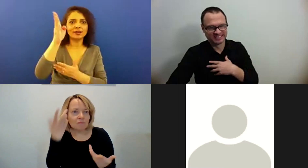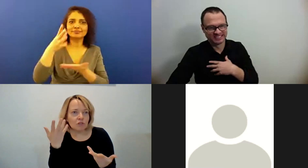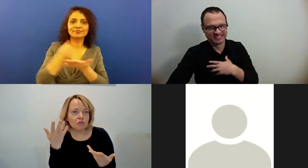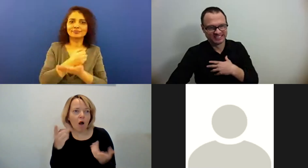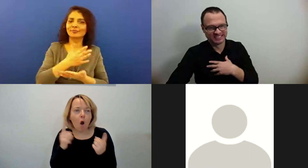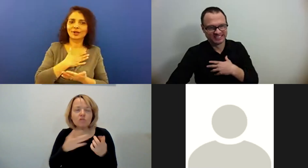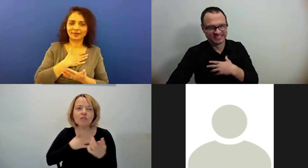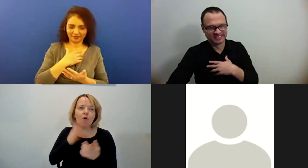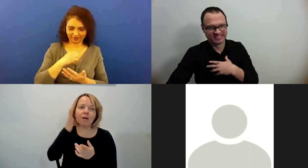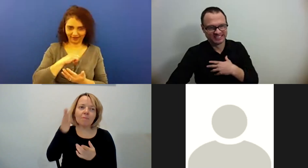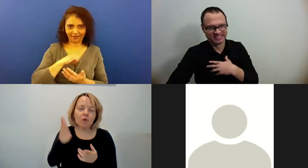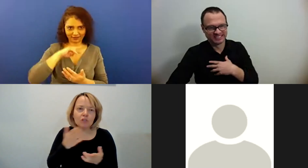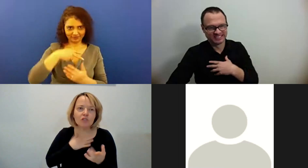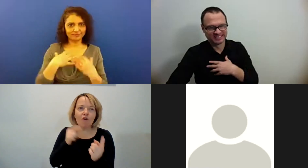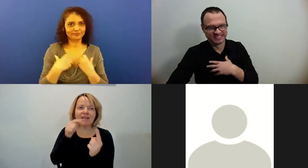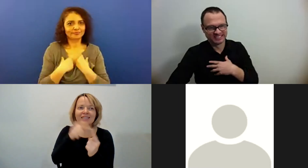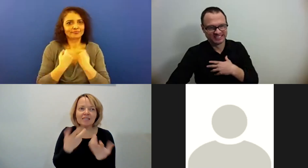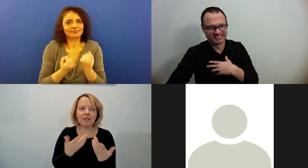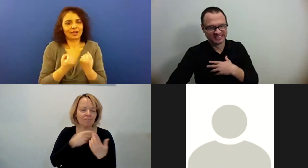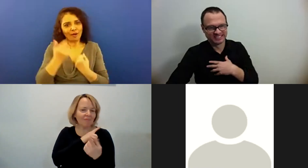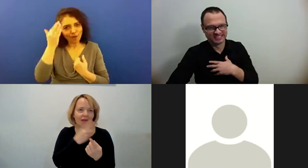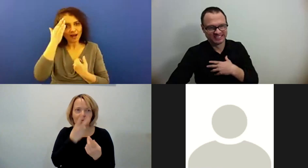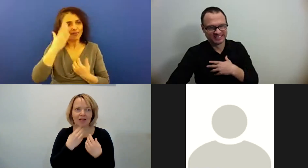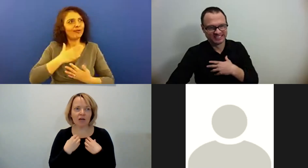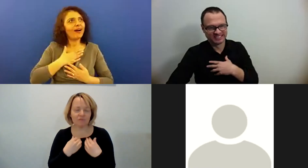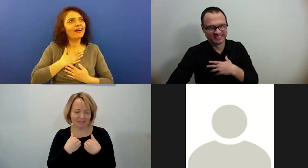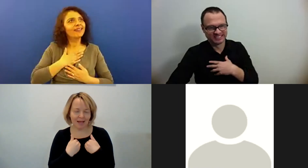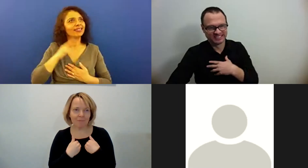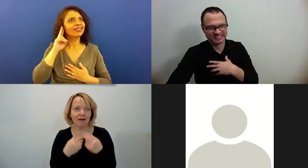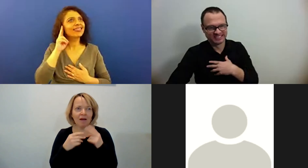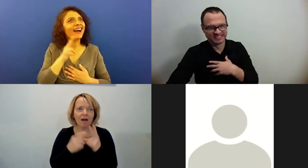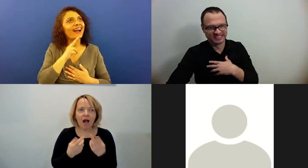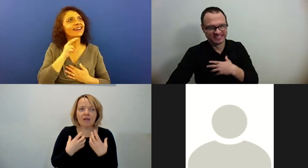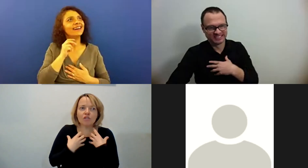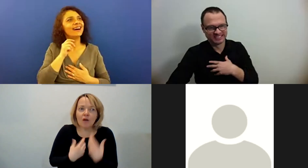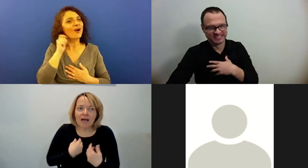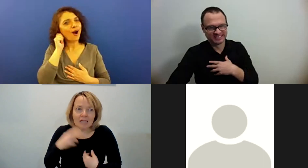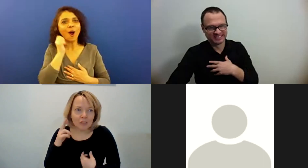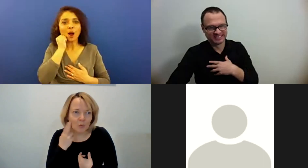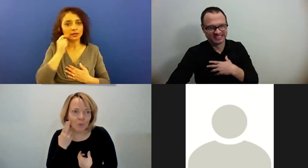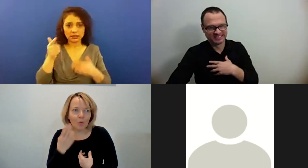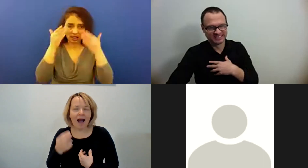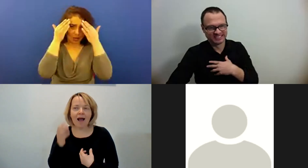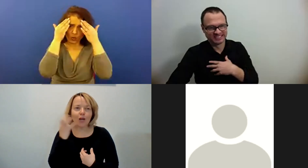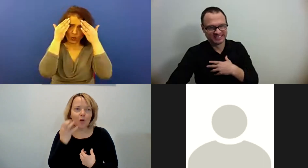And she didn't realize that this could be her key to a good future.